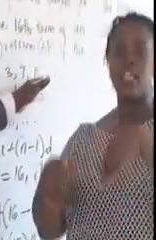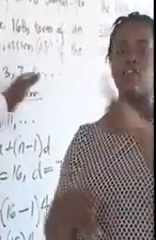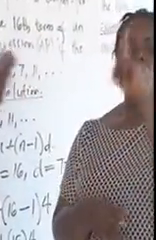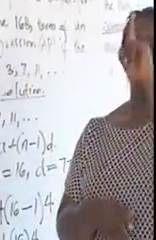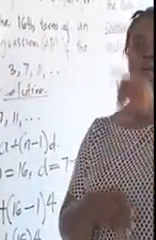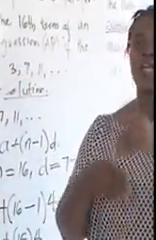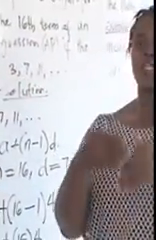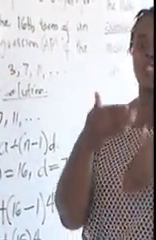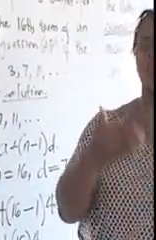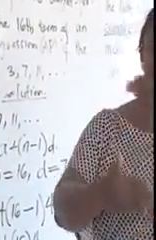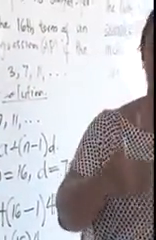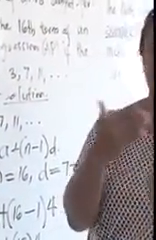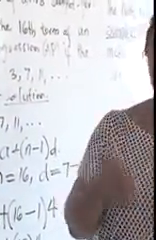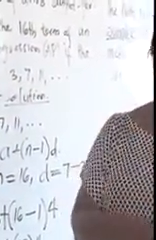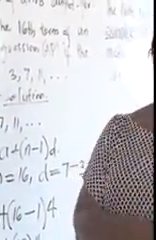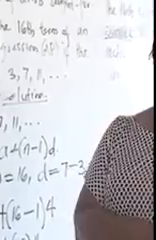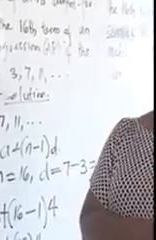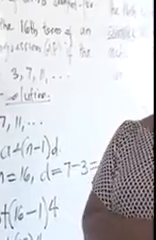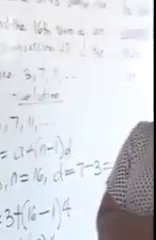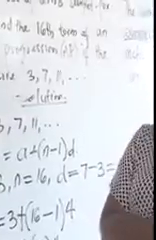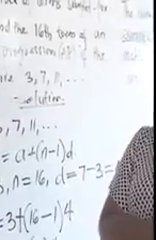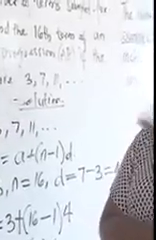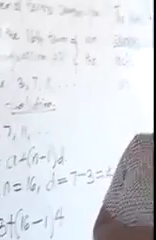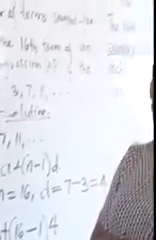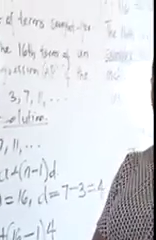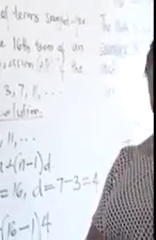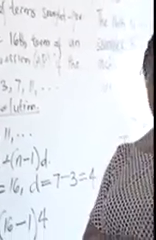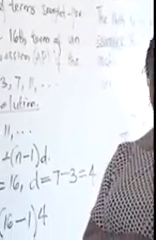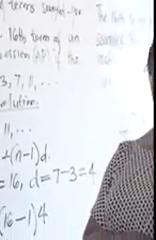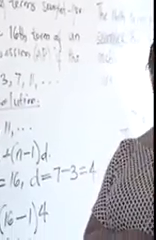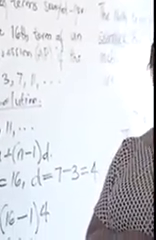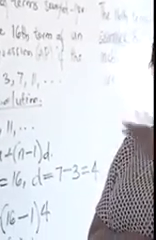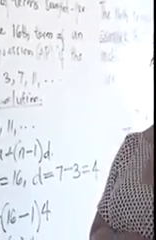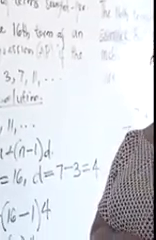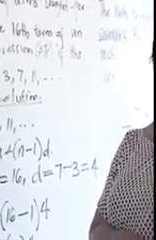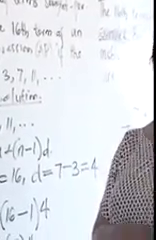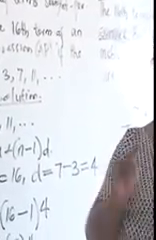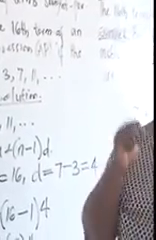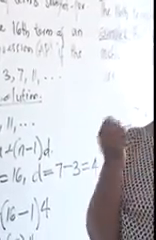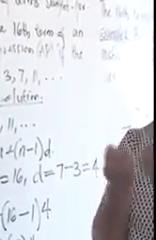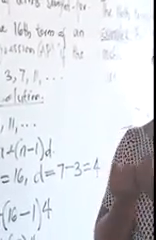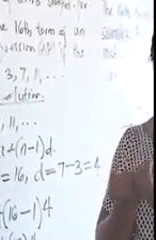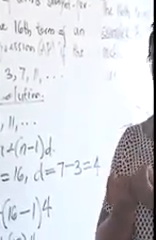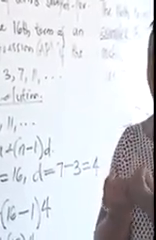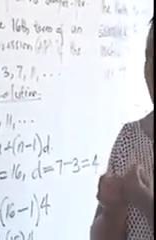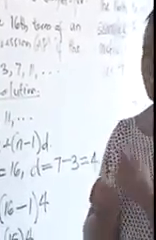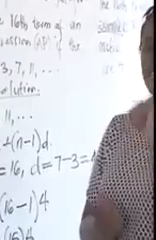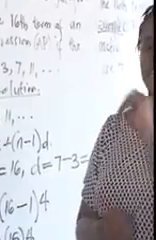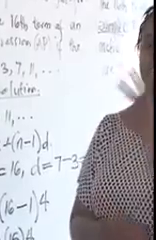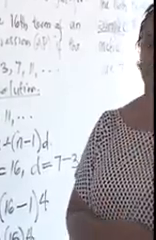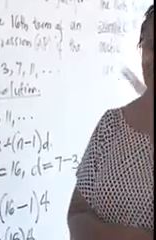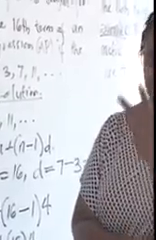sequence 3, 7, and what? 11. And the first term in the sequence is